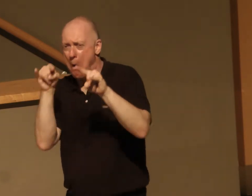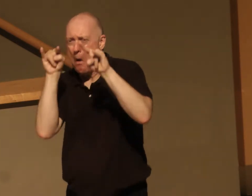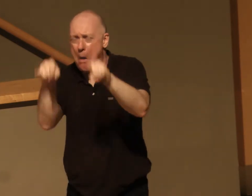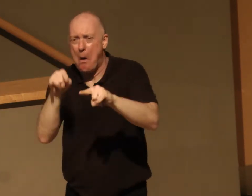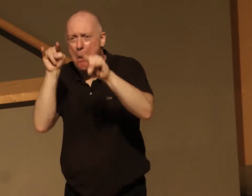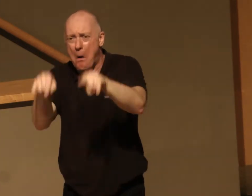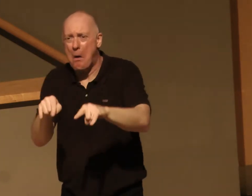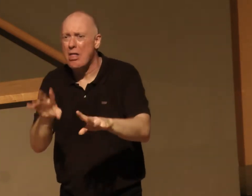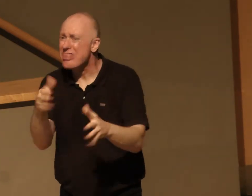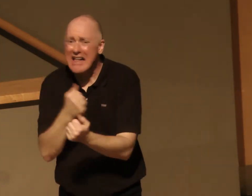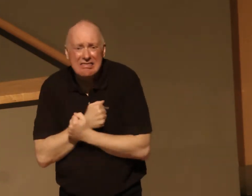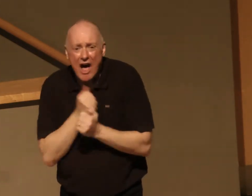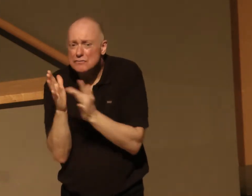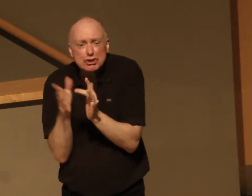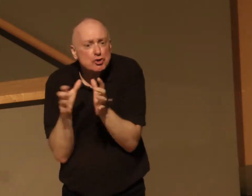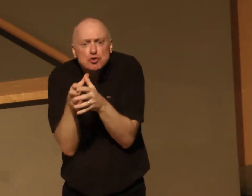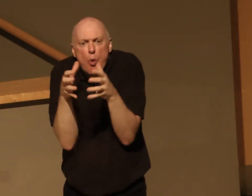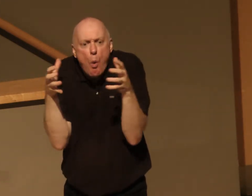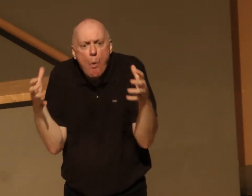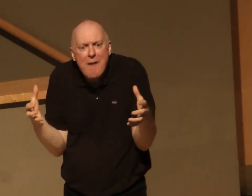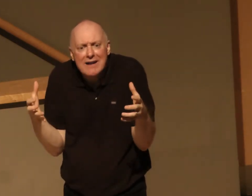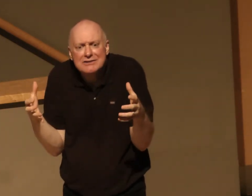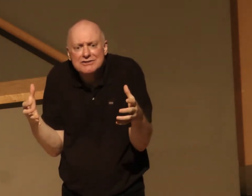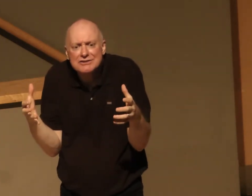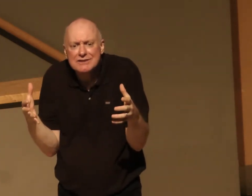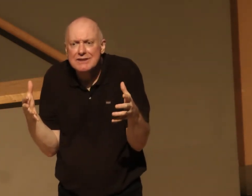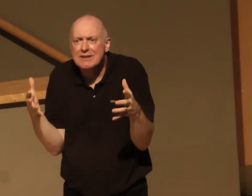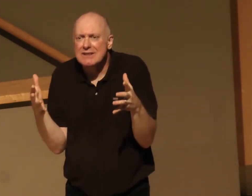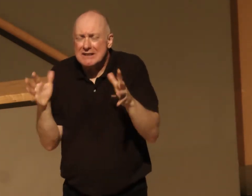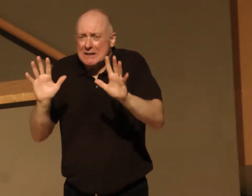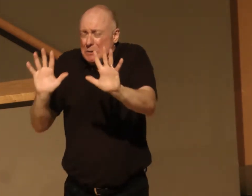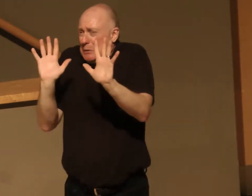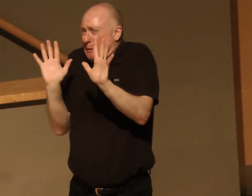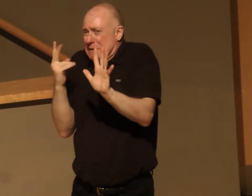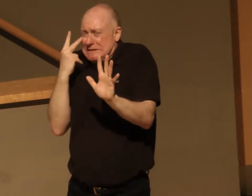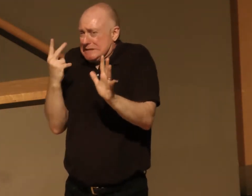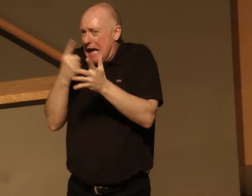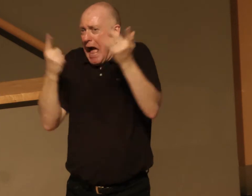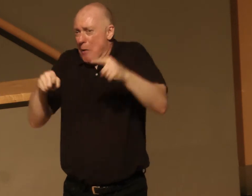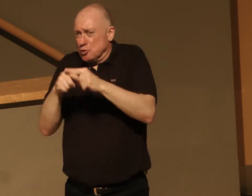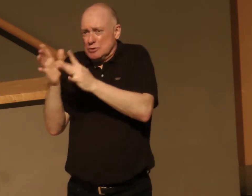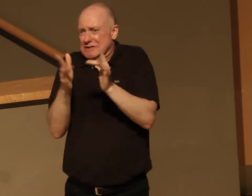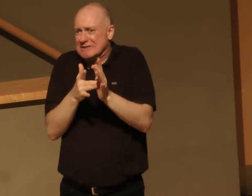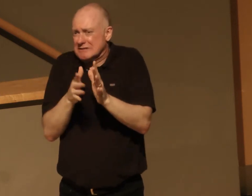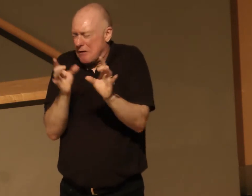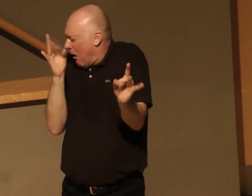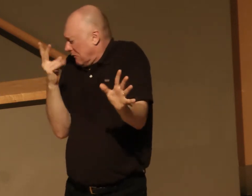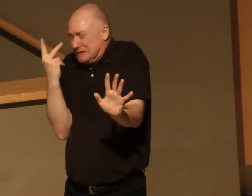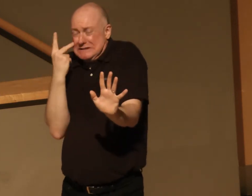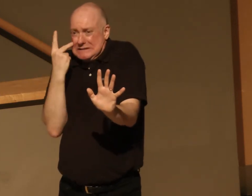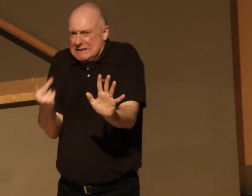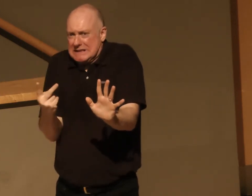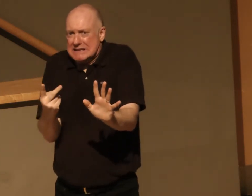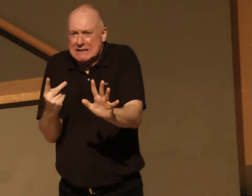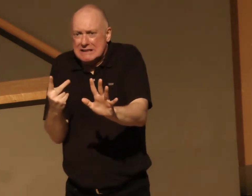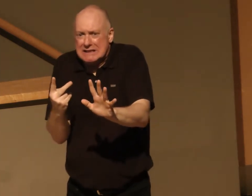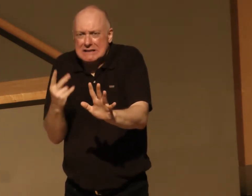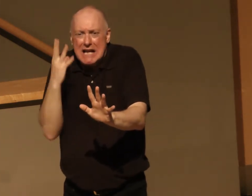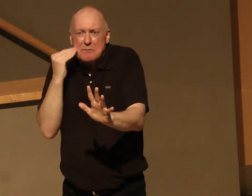man that they loved so much. A traumatizing event for them, no doubt. And they were experiencing the deep pain of